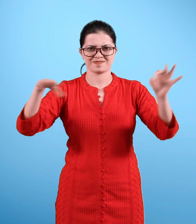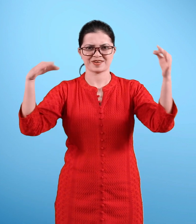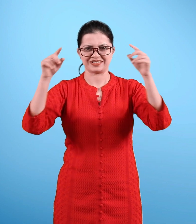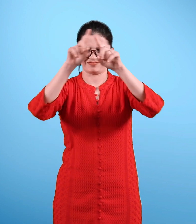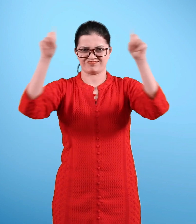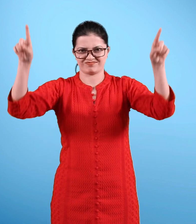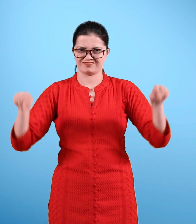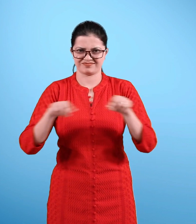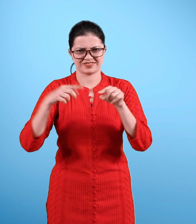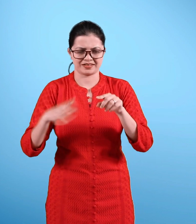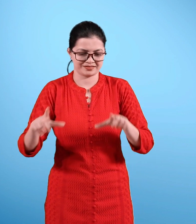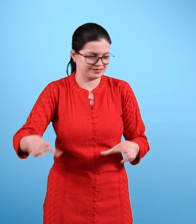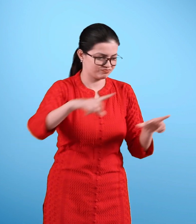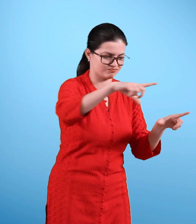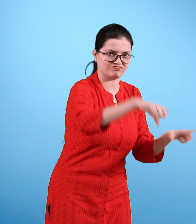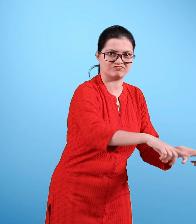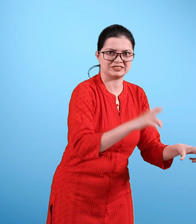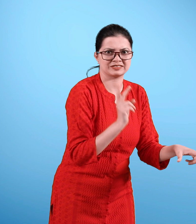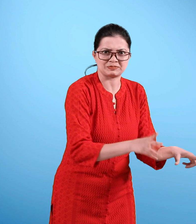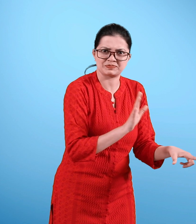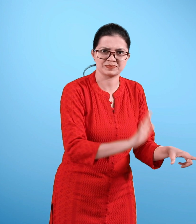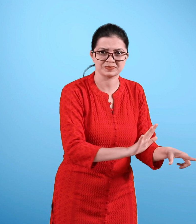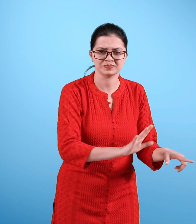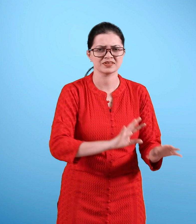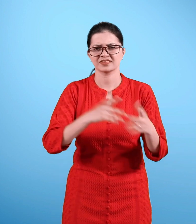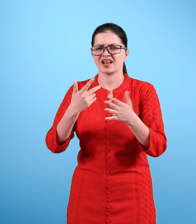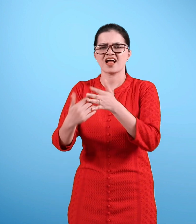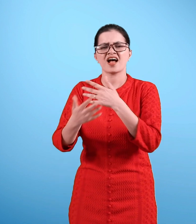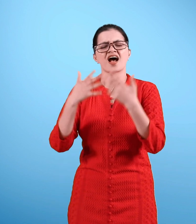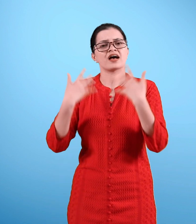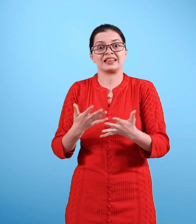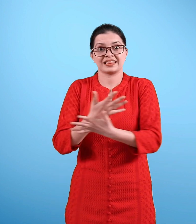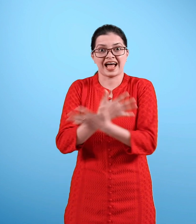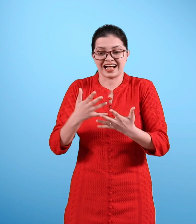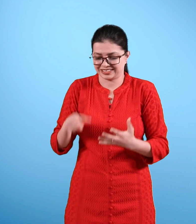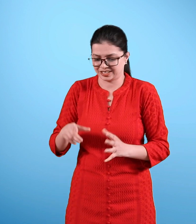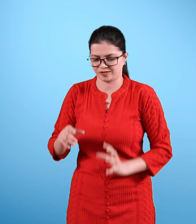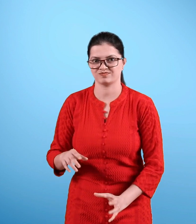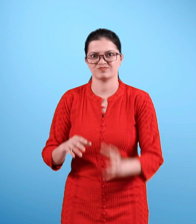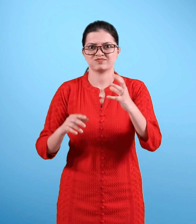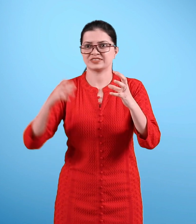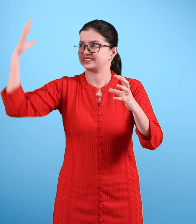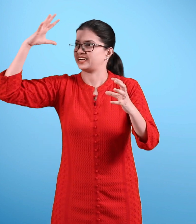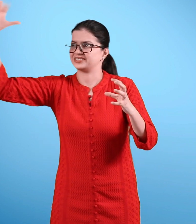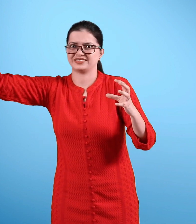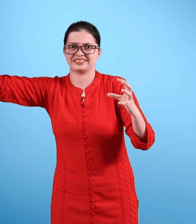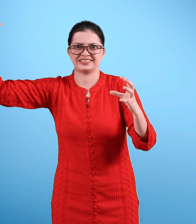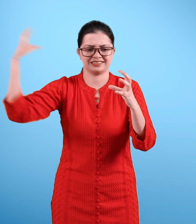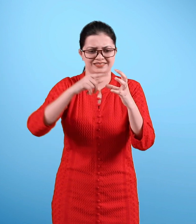Spread a sheet of paper on the ground. Hold a familiar opaque object at some height so that its shadow is formed on